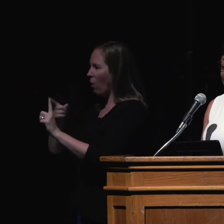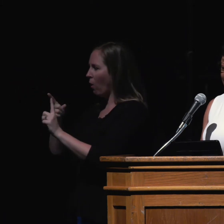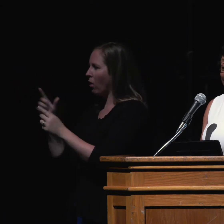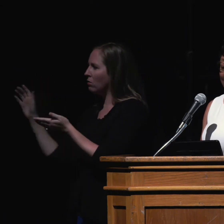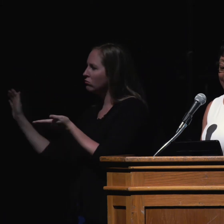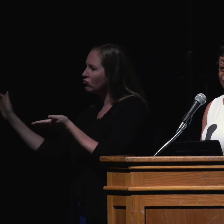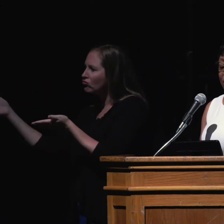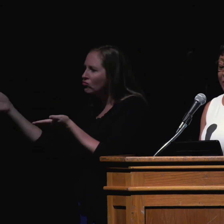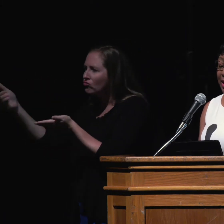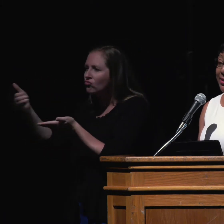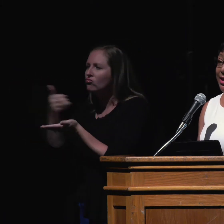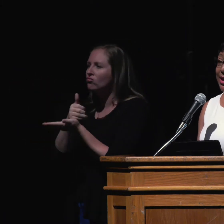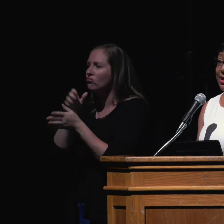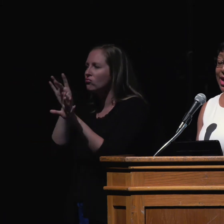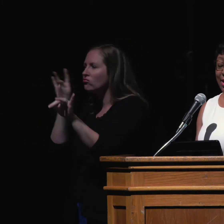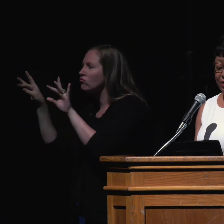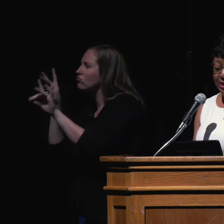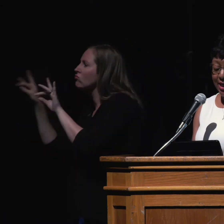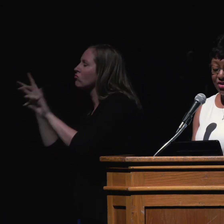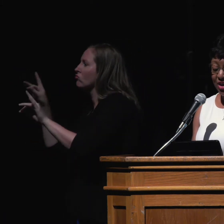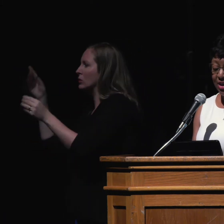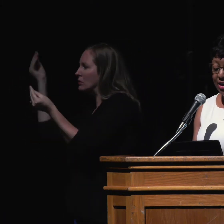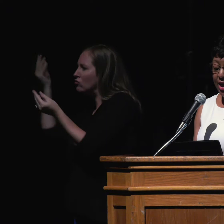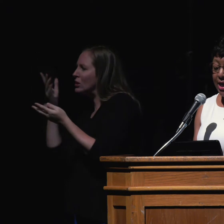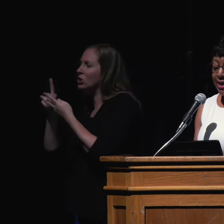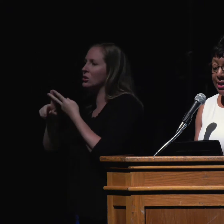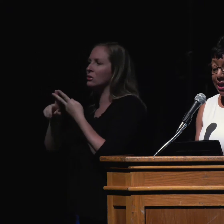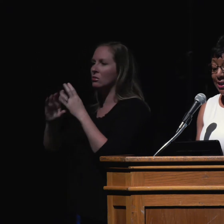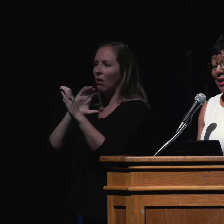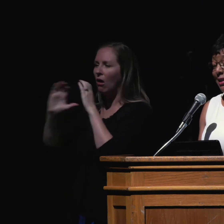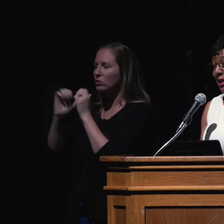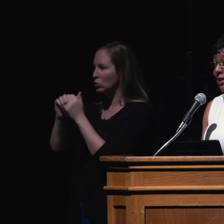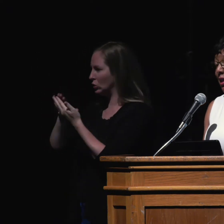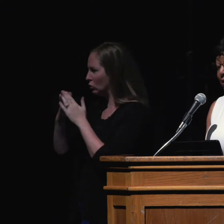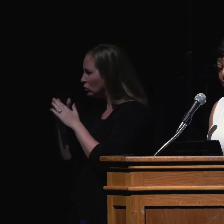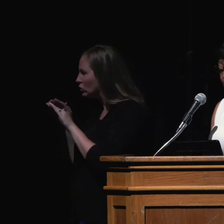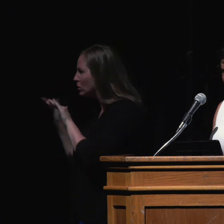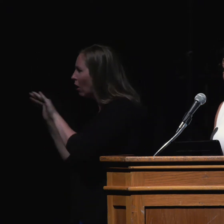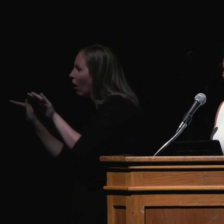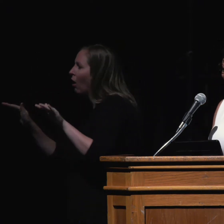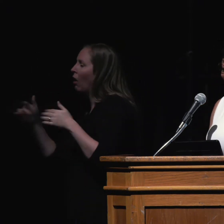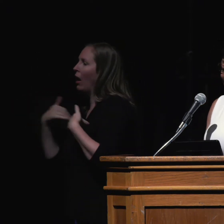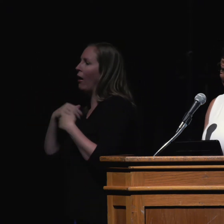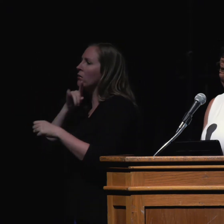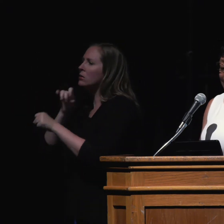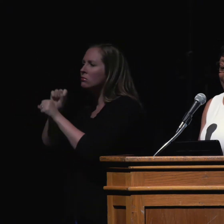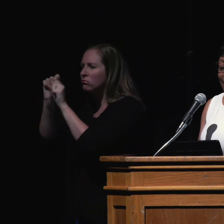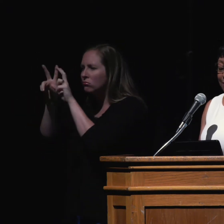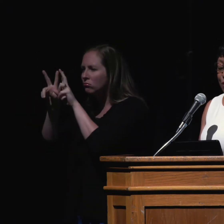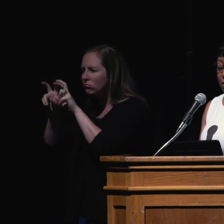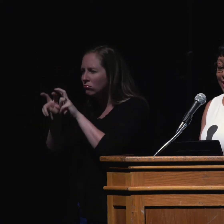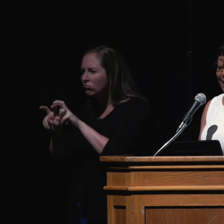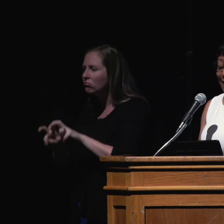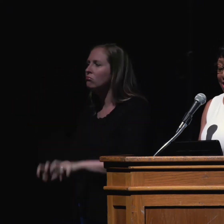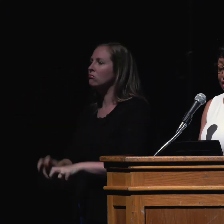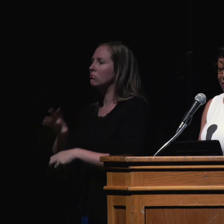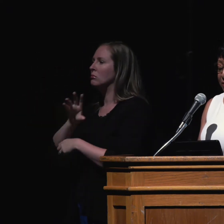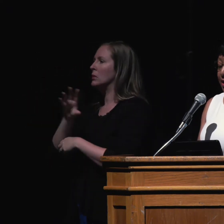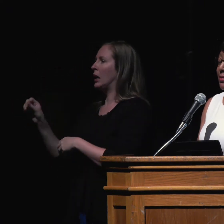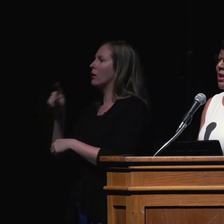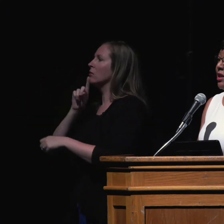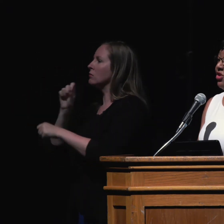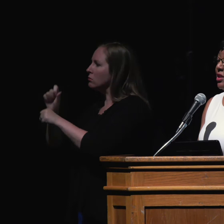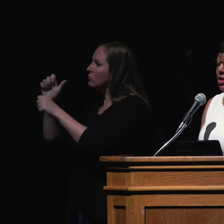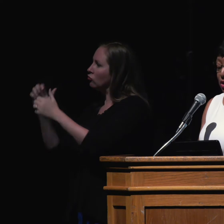information, engaging the public in conversation, conducting thorough analysis, and forwarding